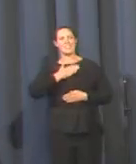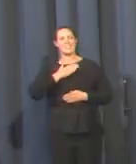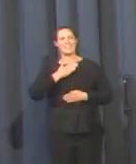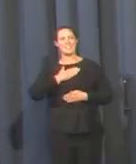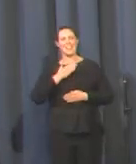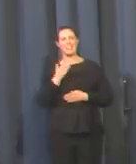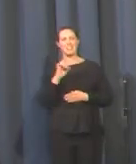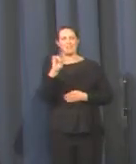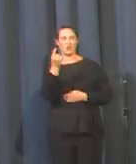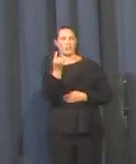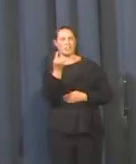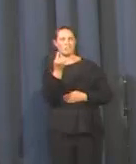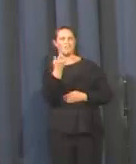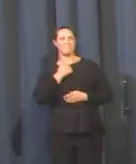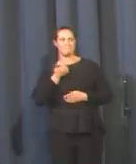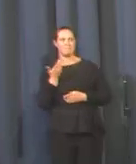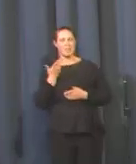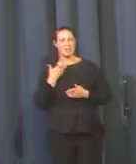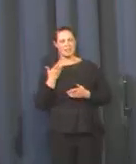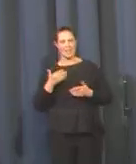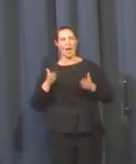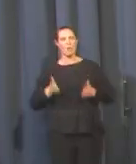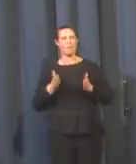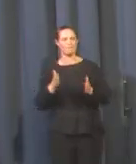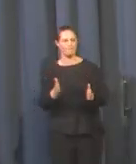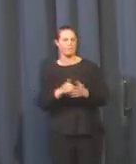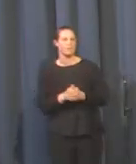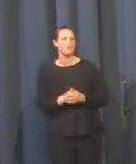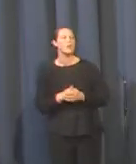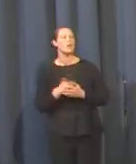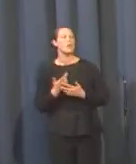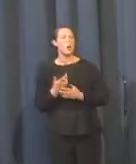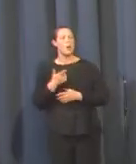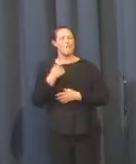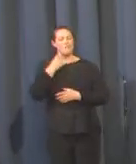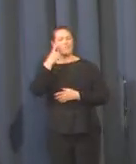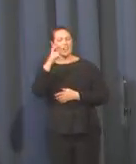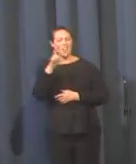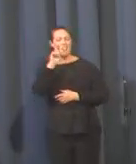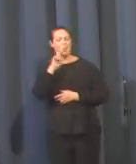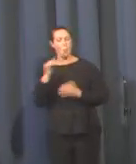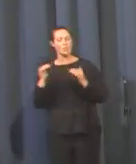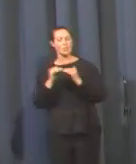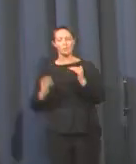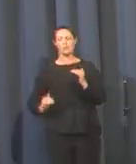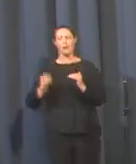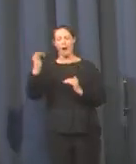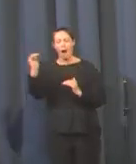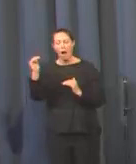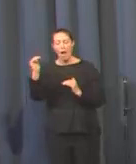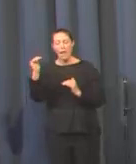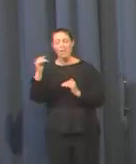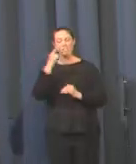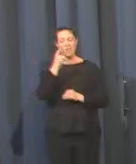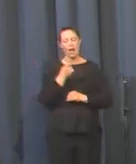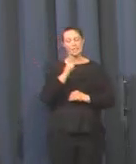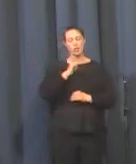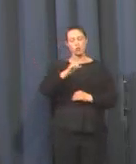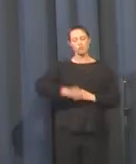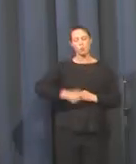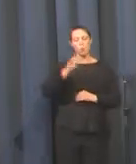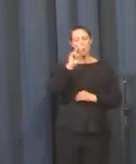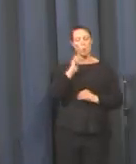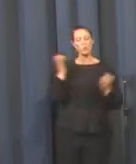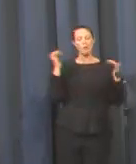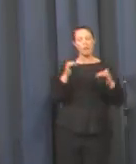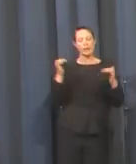out that the water lead levels were high in the raw water in the reservoir and that might possibly